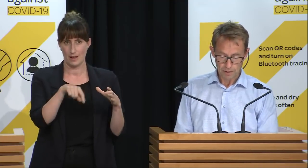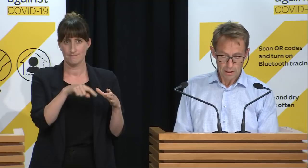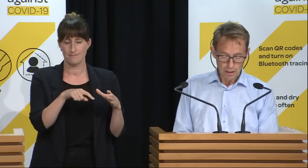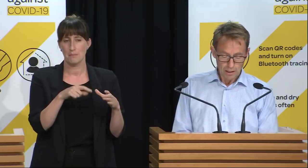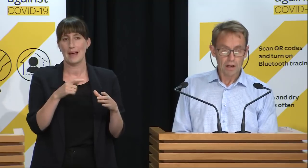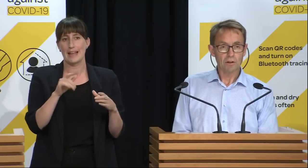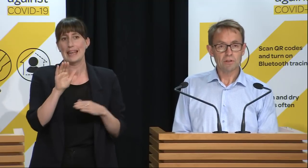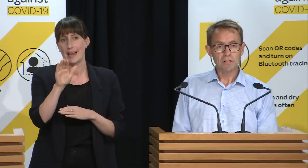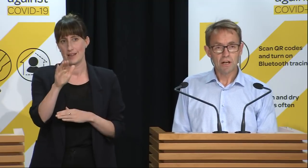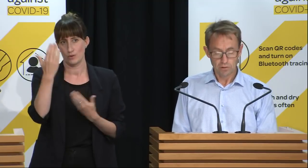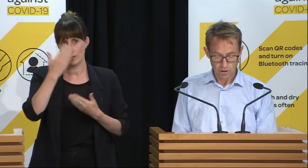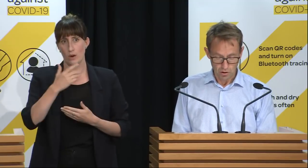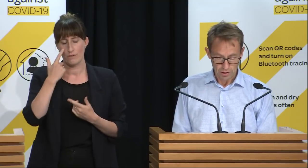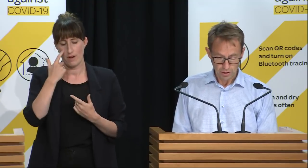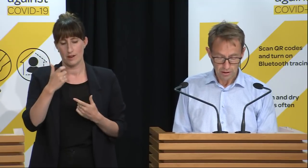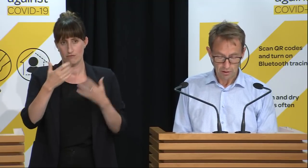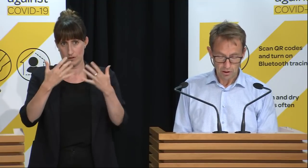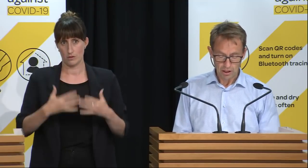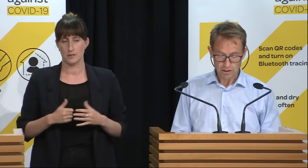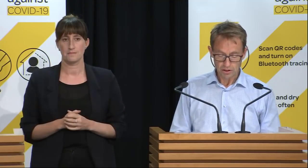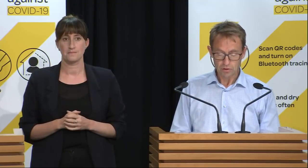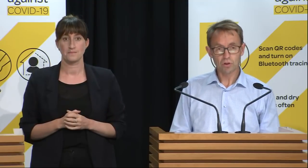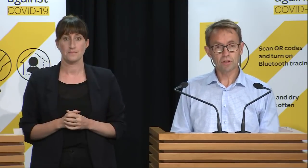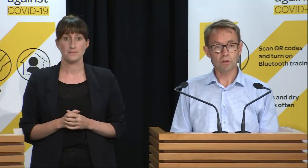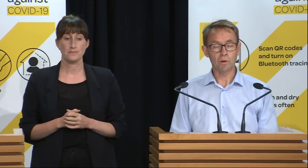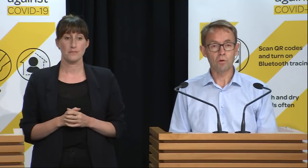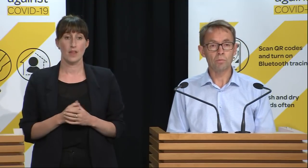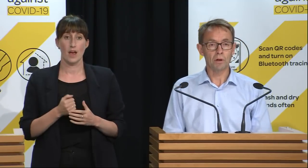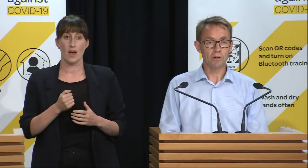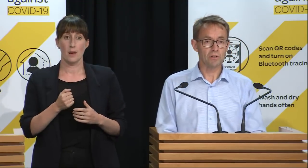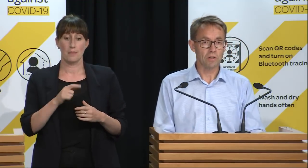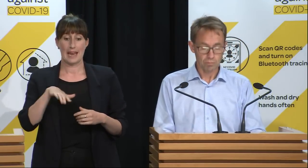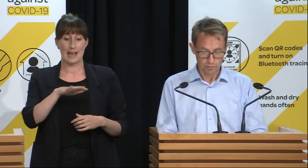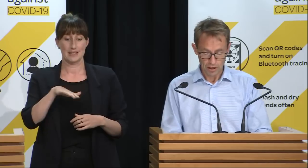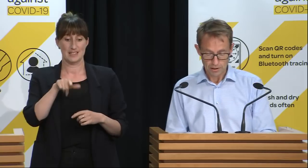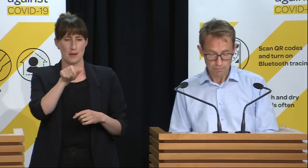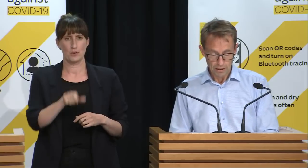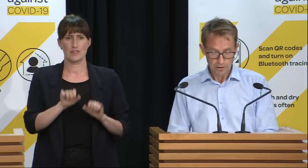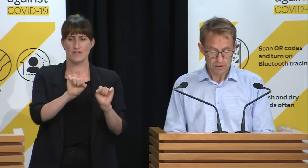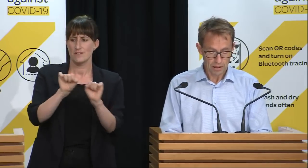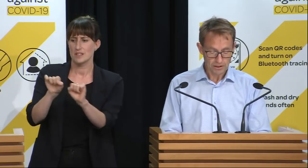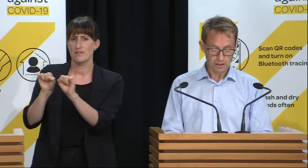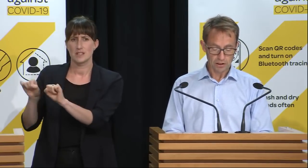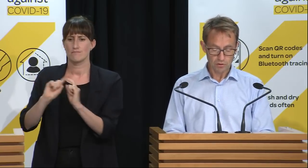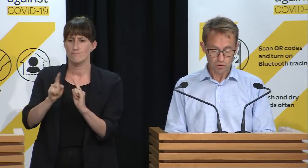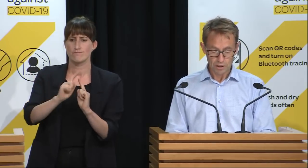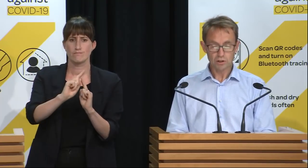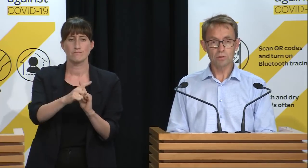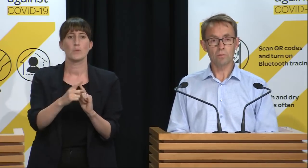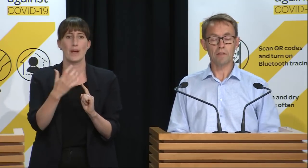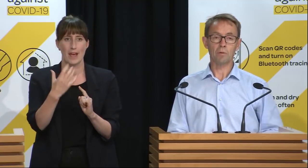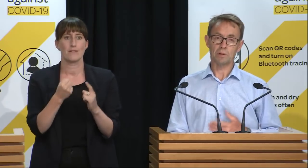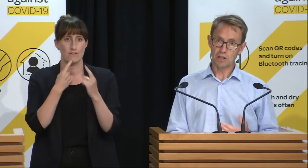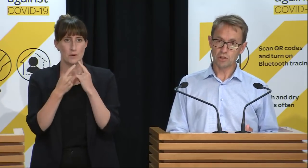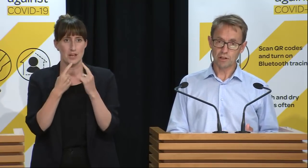evening. Now, there are details on current locations of interest which we will progressively provide. These are places the individual went